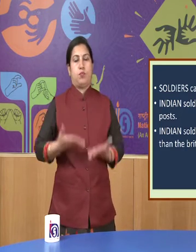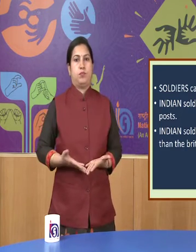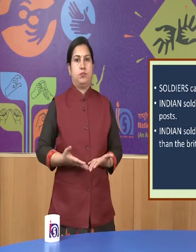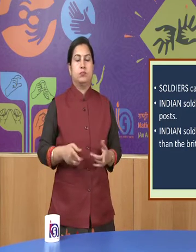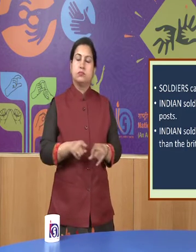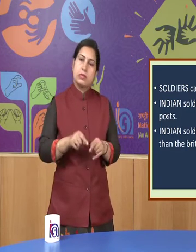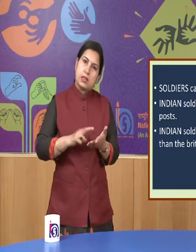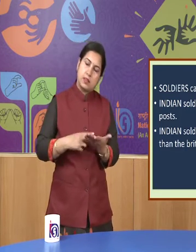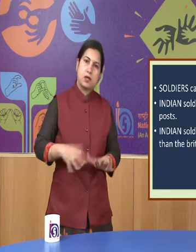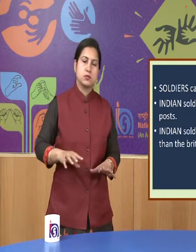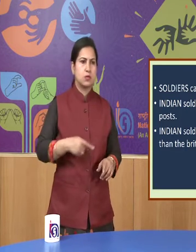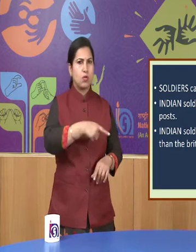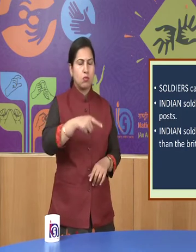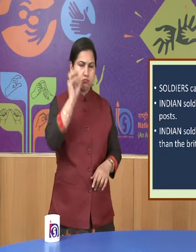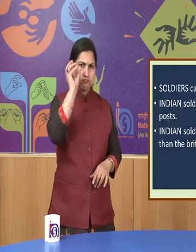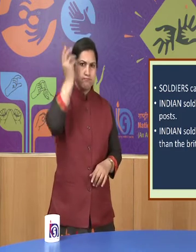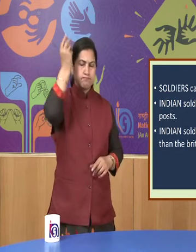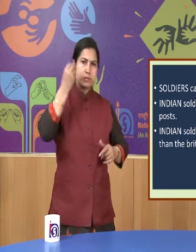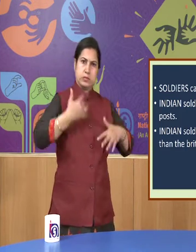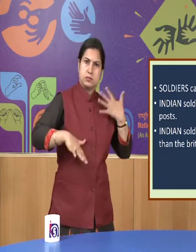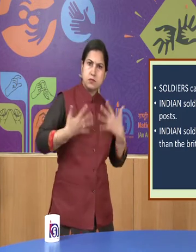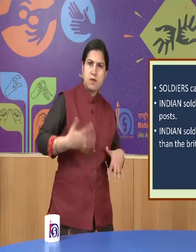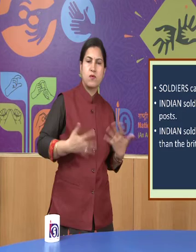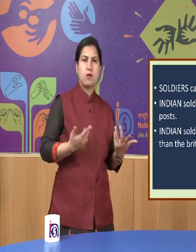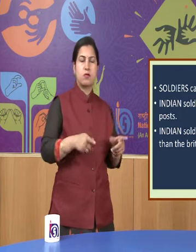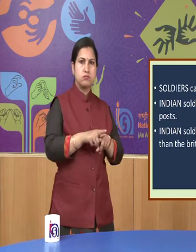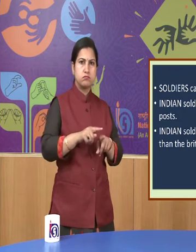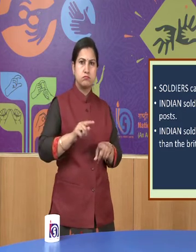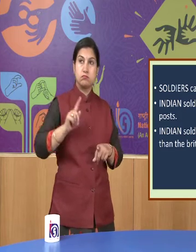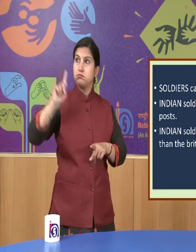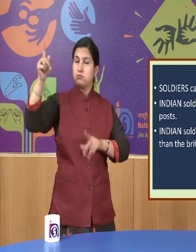were naturally angry from the Britishers.